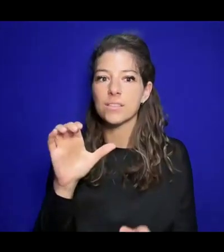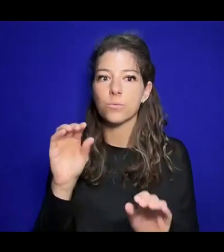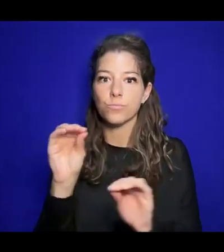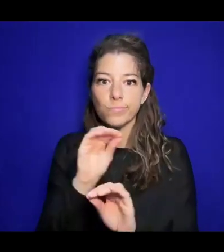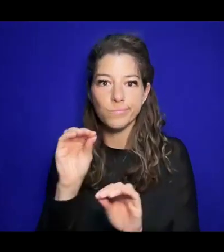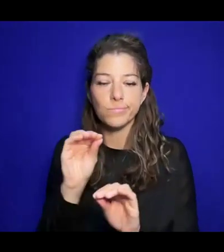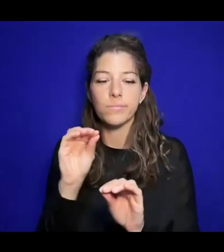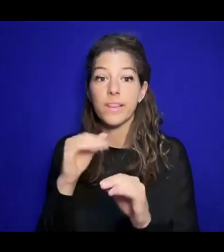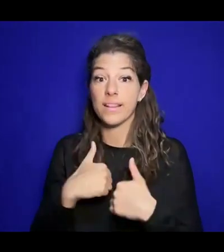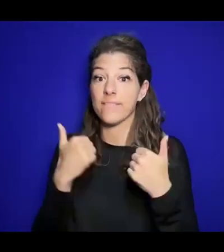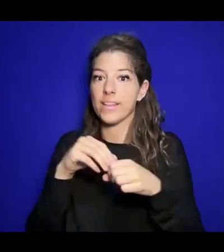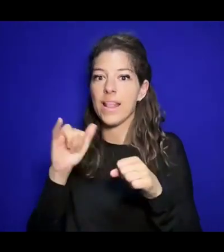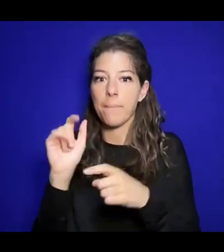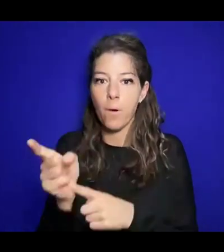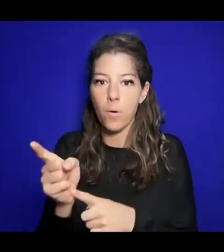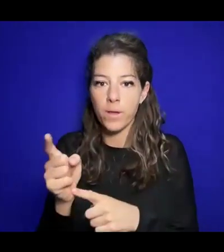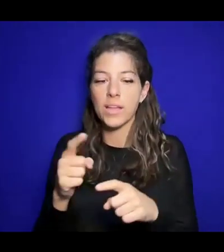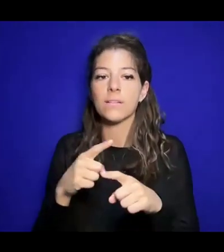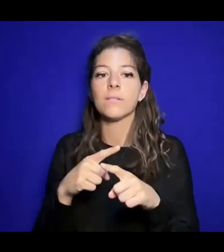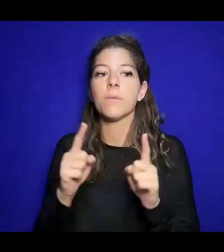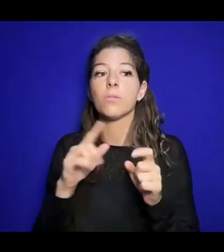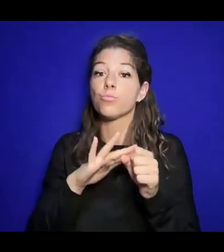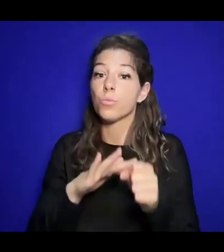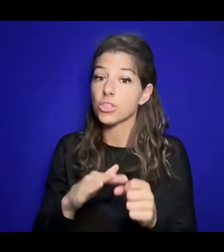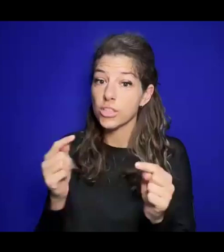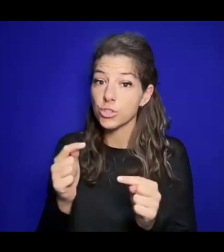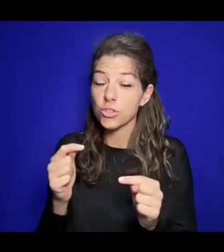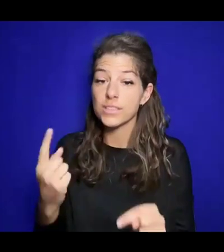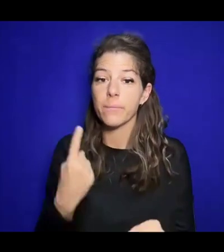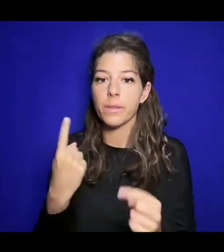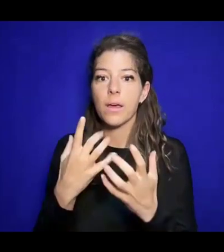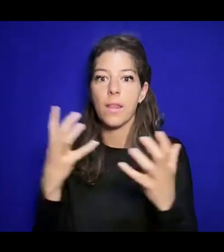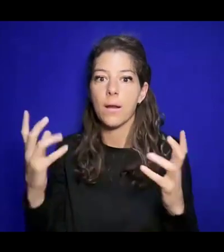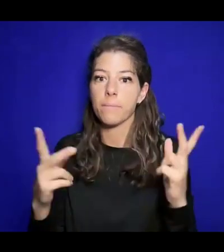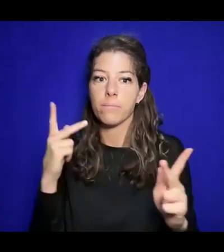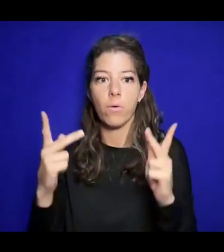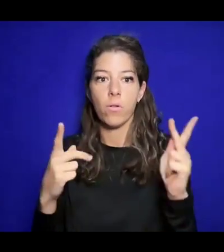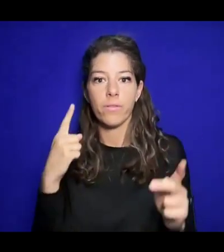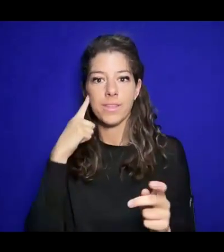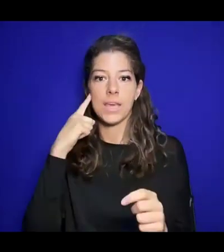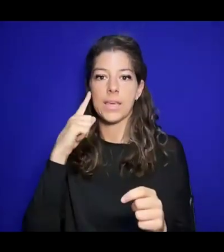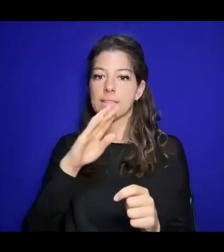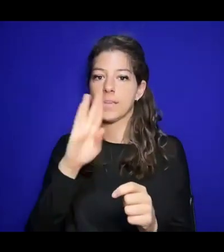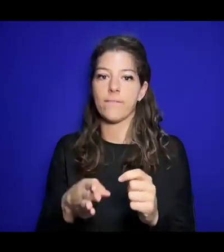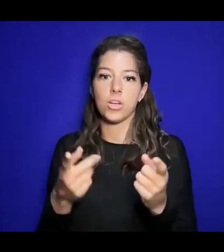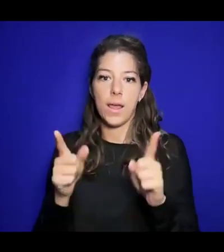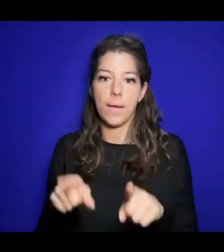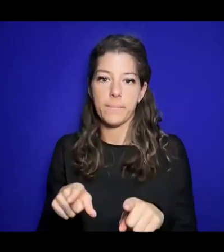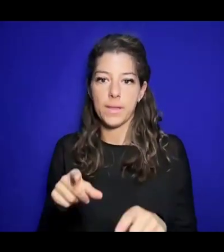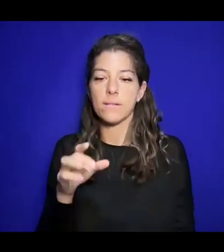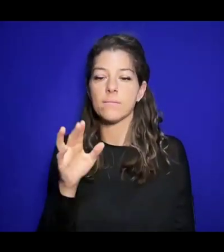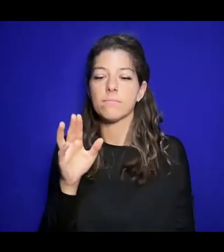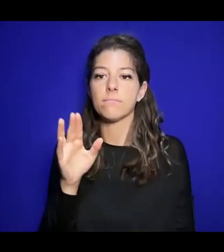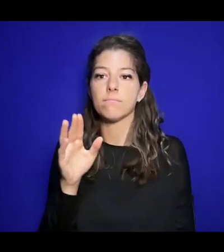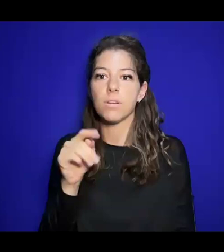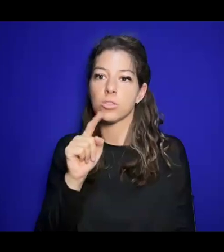live in that moment. But pressure injury is something that a lot of people think that's never going to come to them, but it